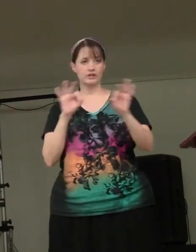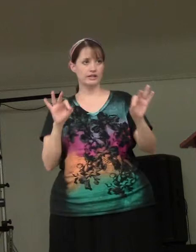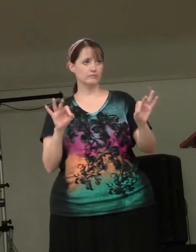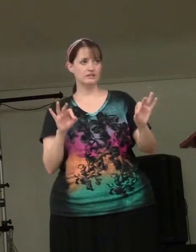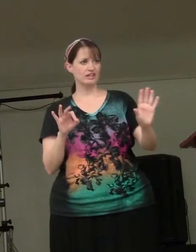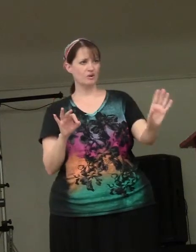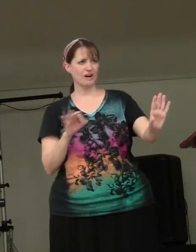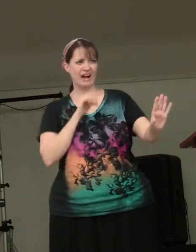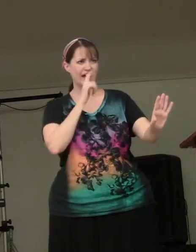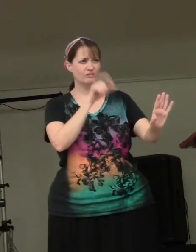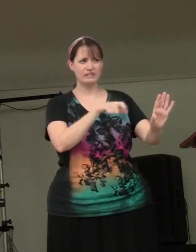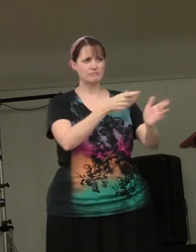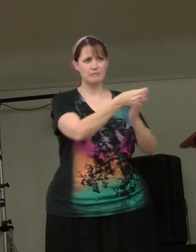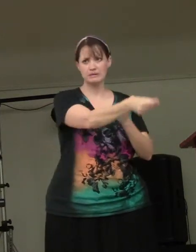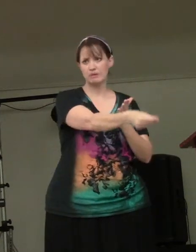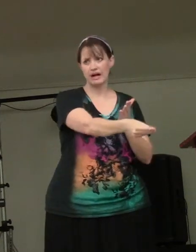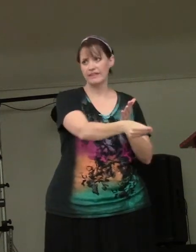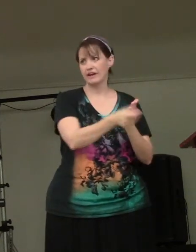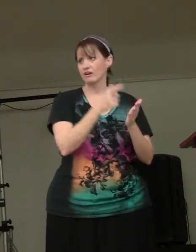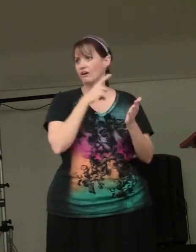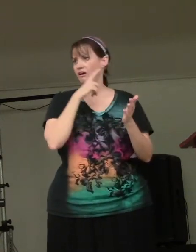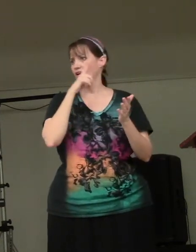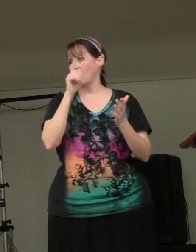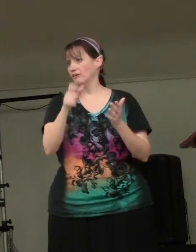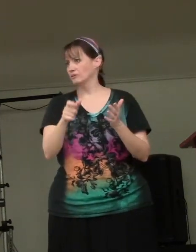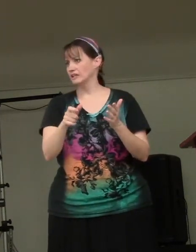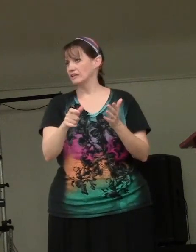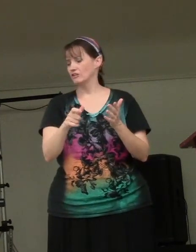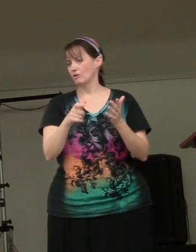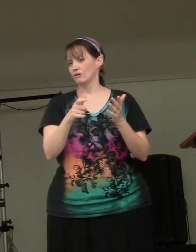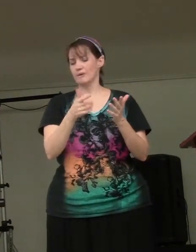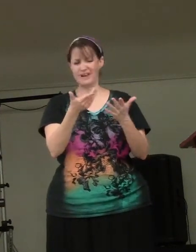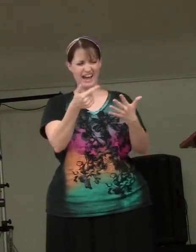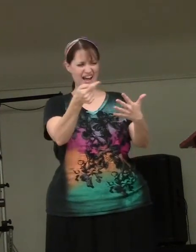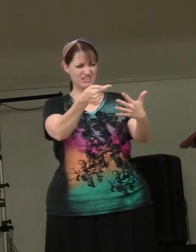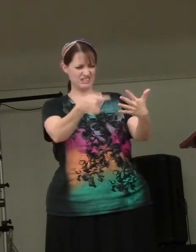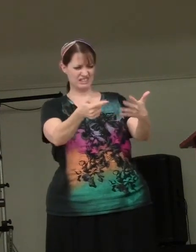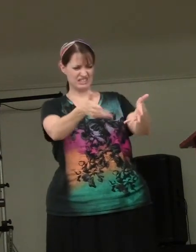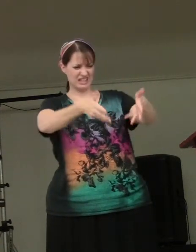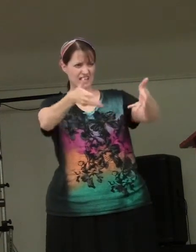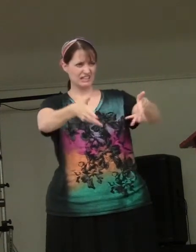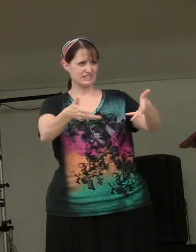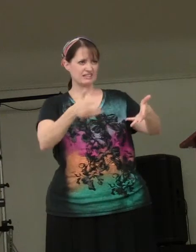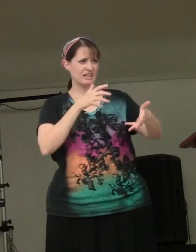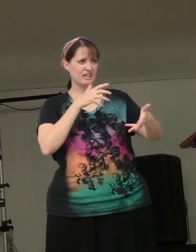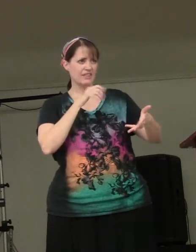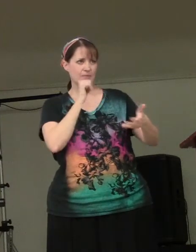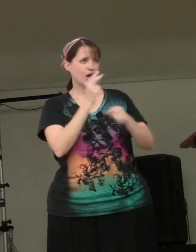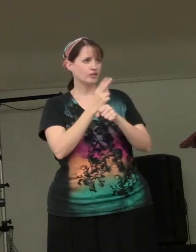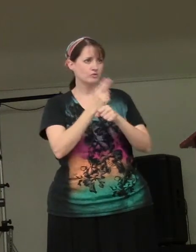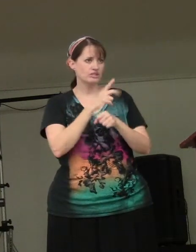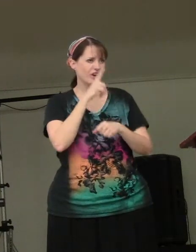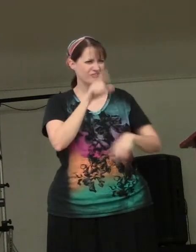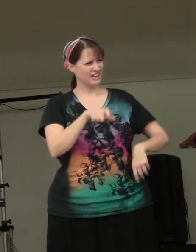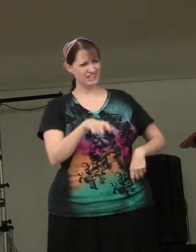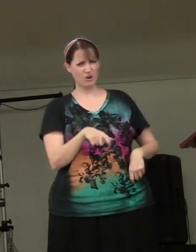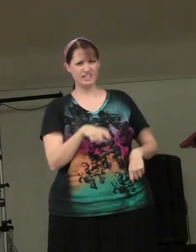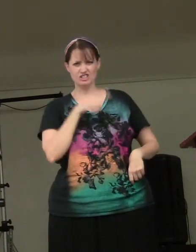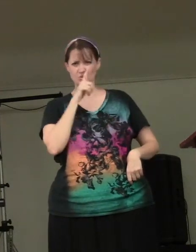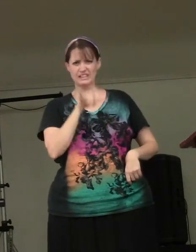have the freedom to say, you know what, I don't need maybe to buy that, or I don't need, you know, or maybe I have these things that I'm not using, or I feel like, you know, I just don't need